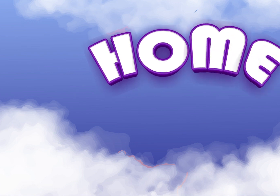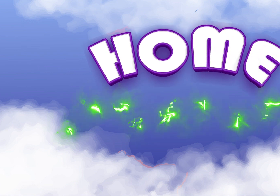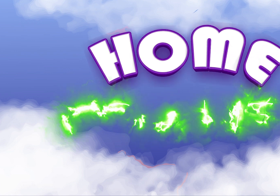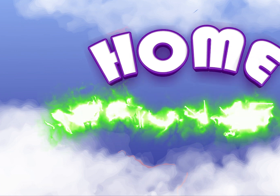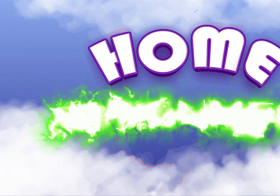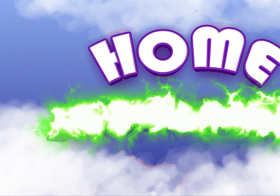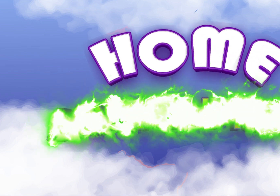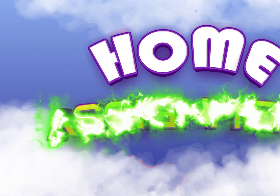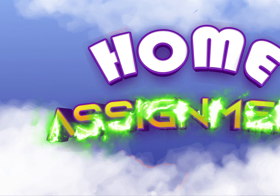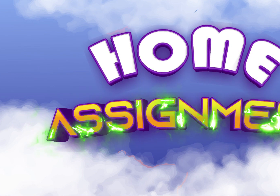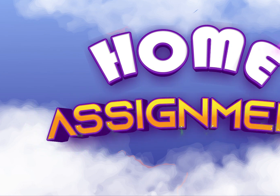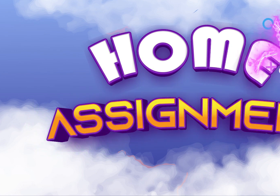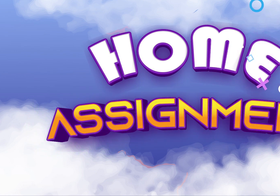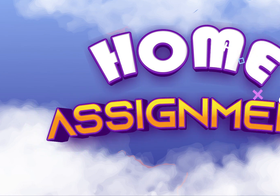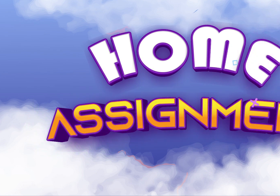Home assignment.